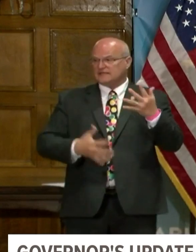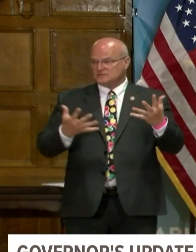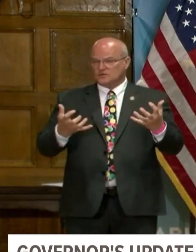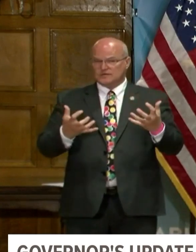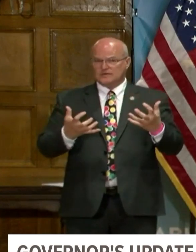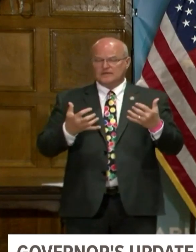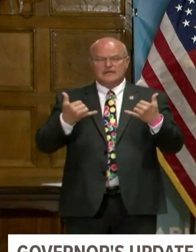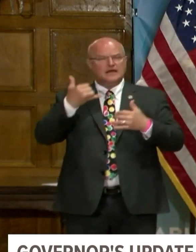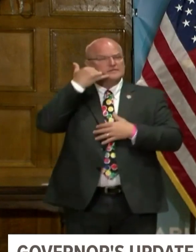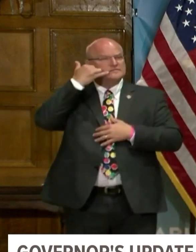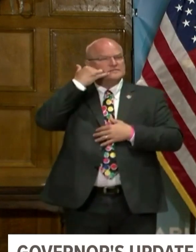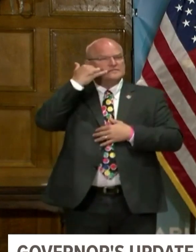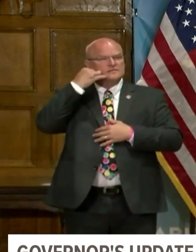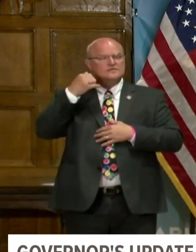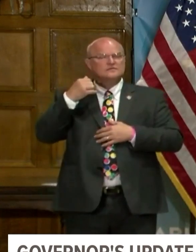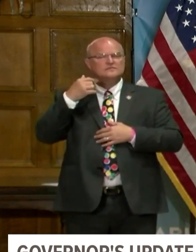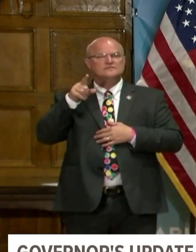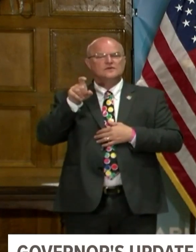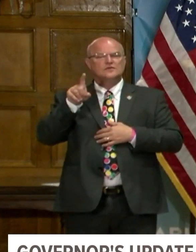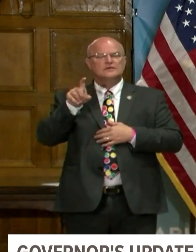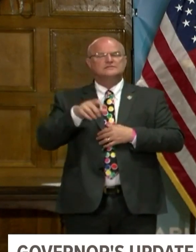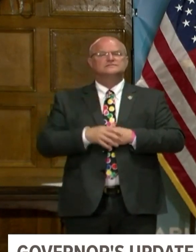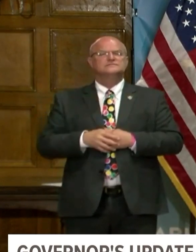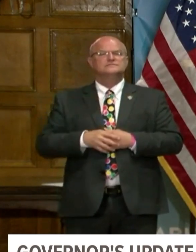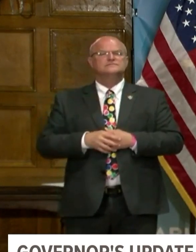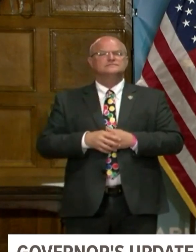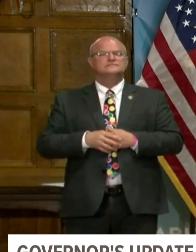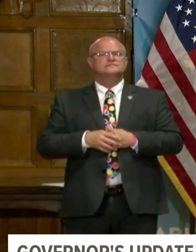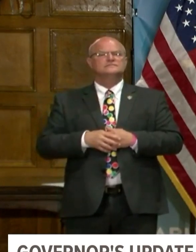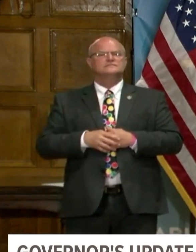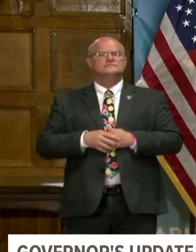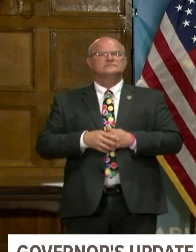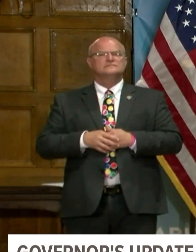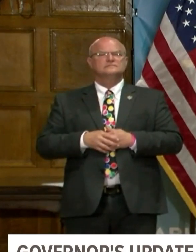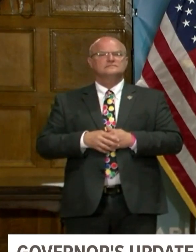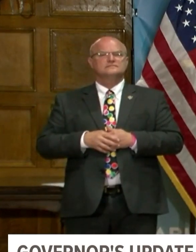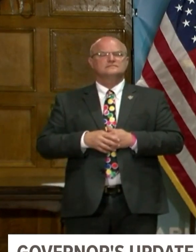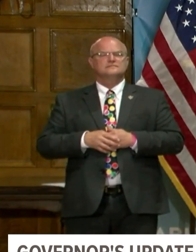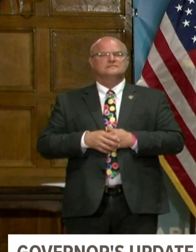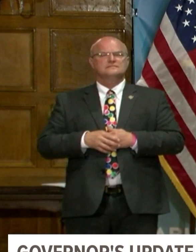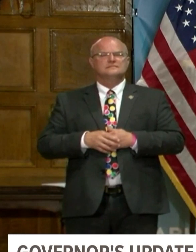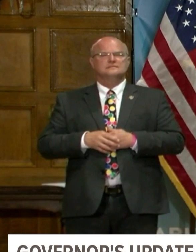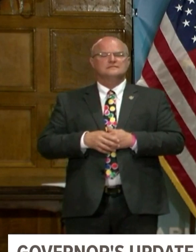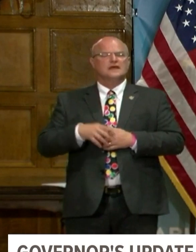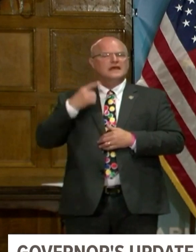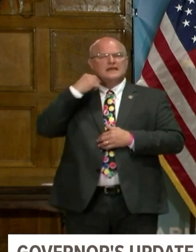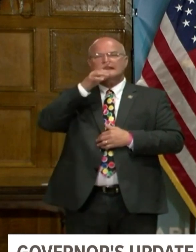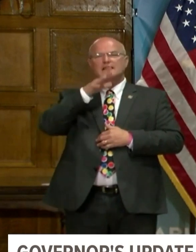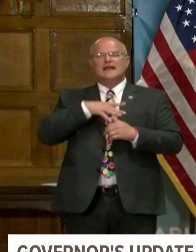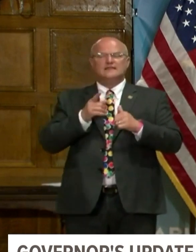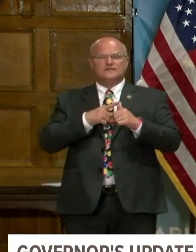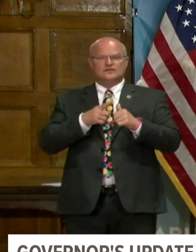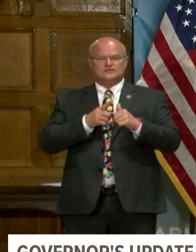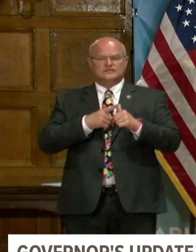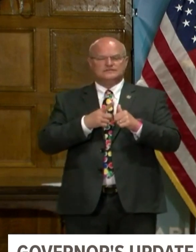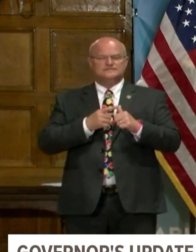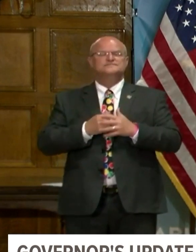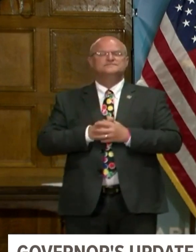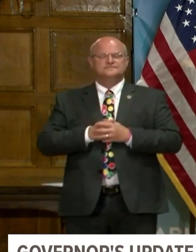guidelines. Let's take another question remotely. Hi, Governor. All right, I hear the lady first.